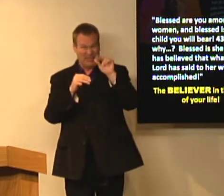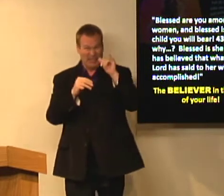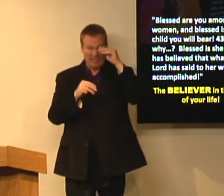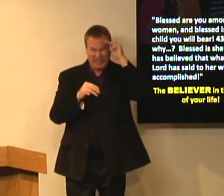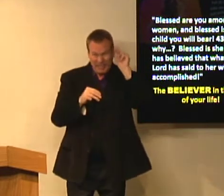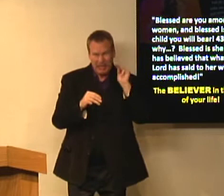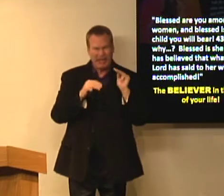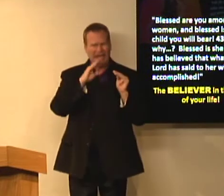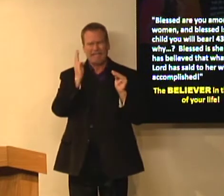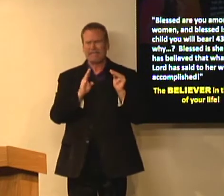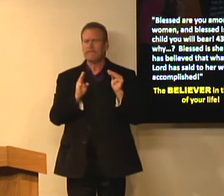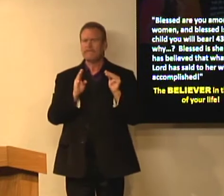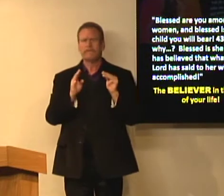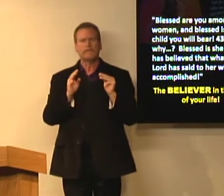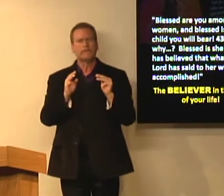Now, Mary had never